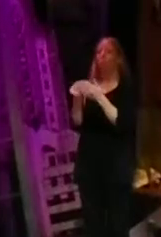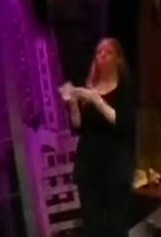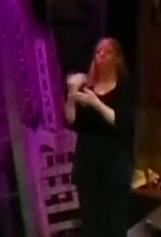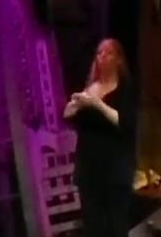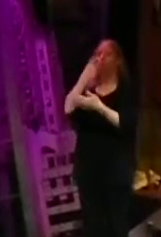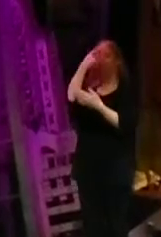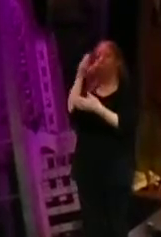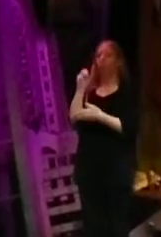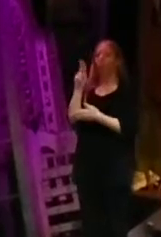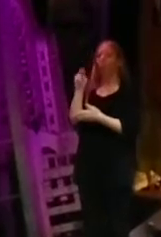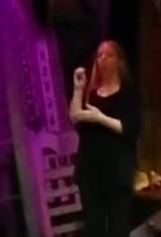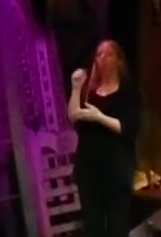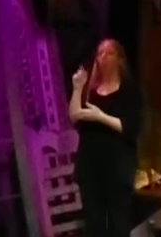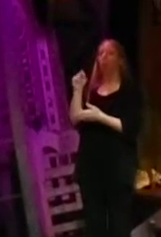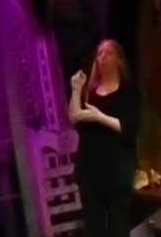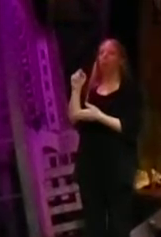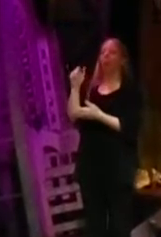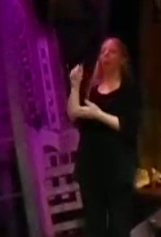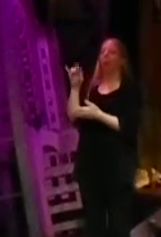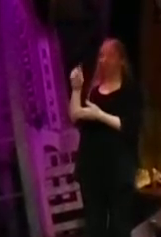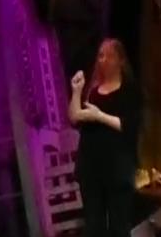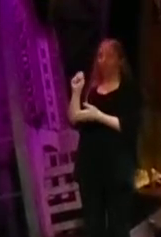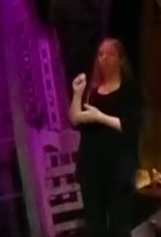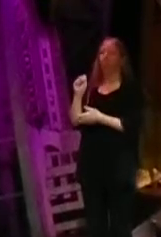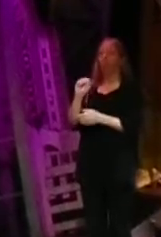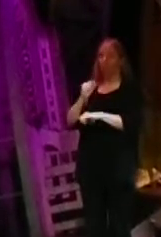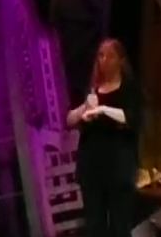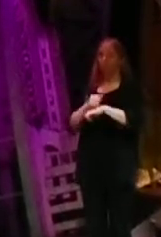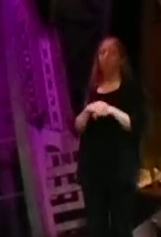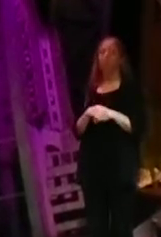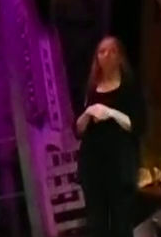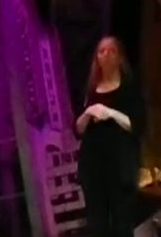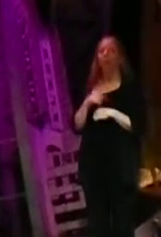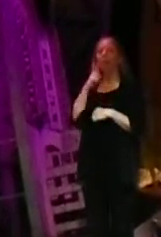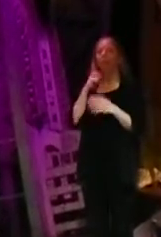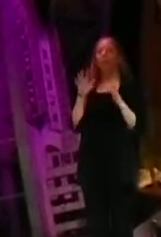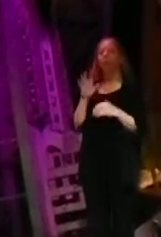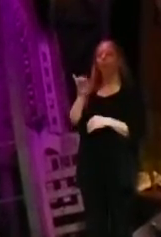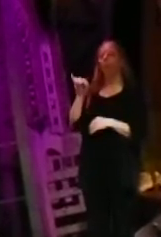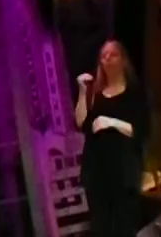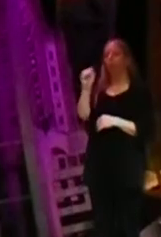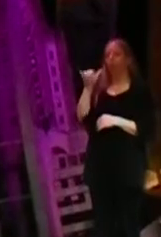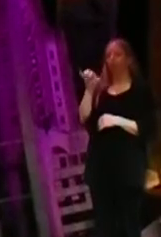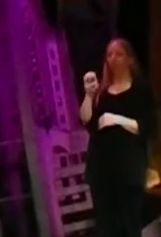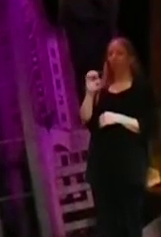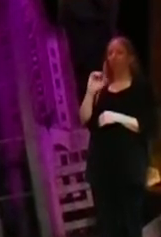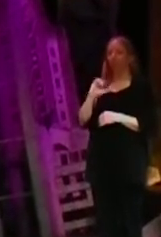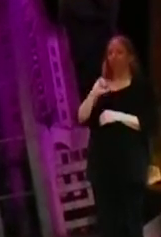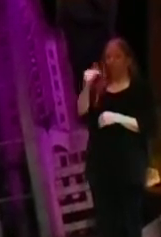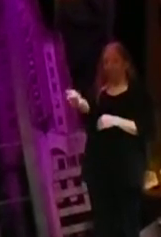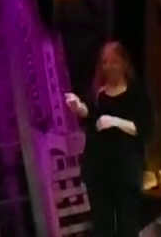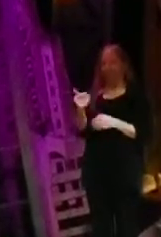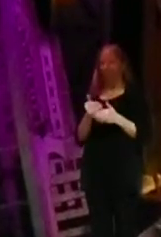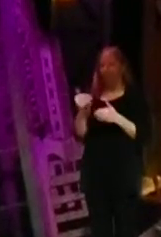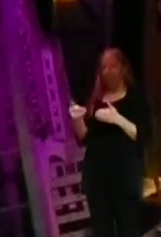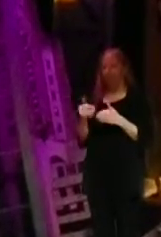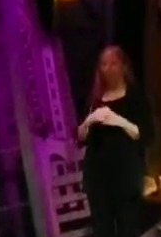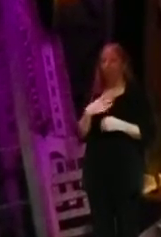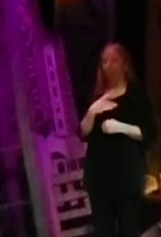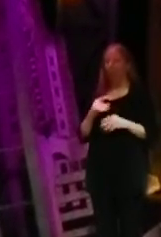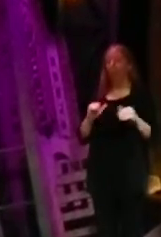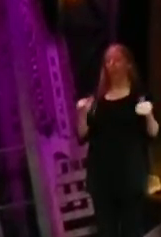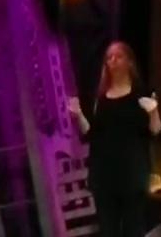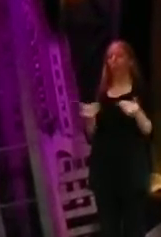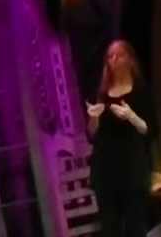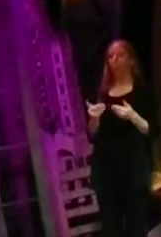that. I think that's it. So Jay is going to get up next, so without further ado, I would like to introduce you